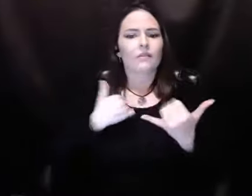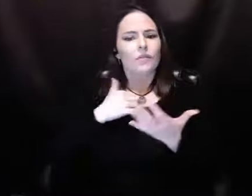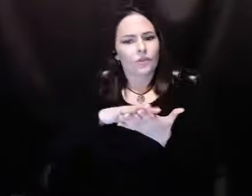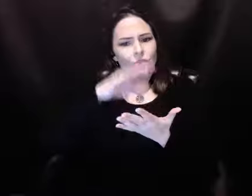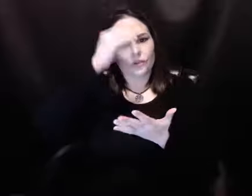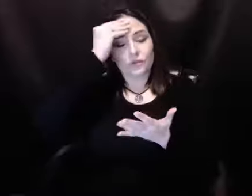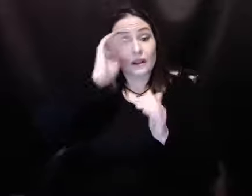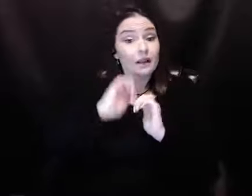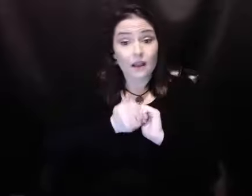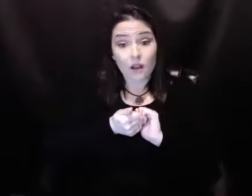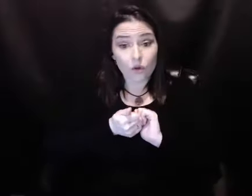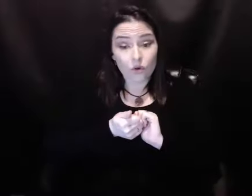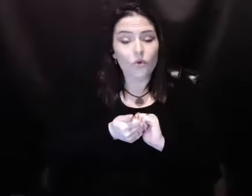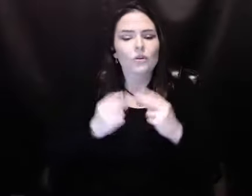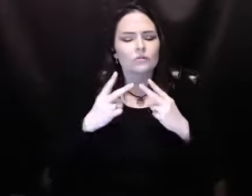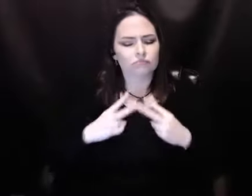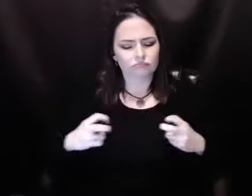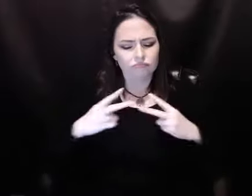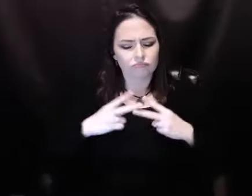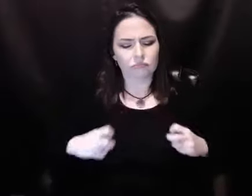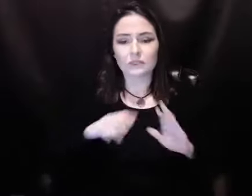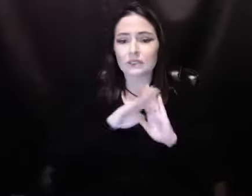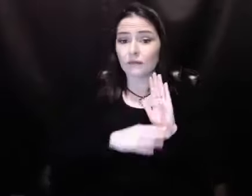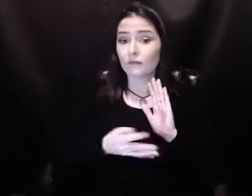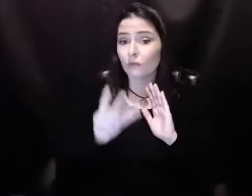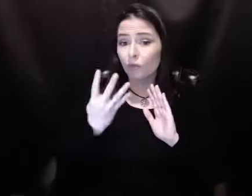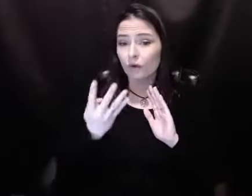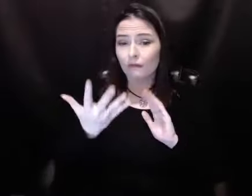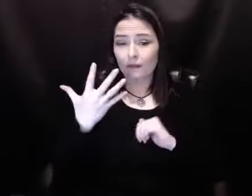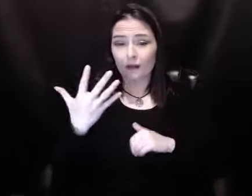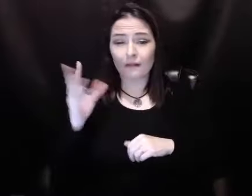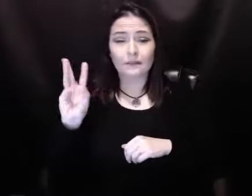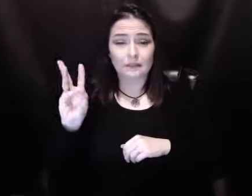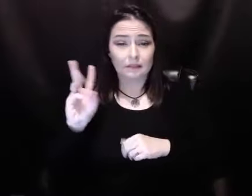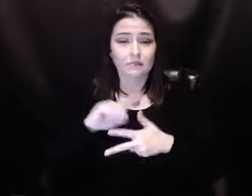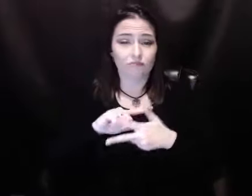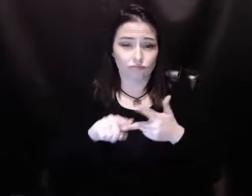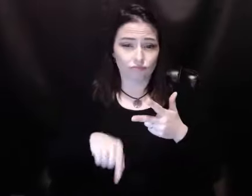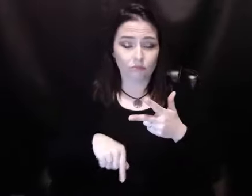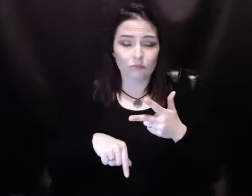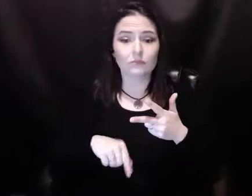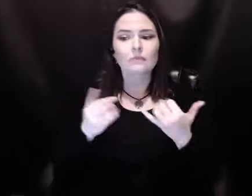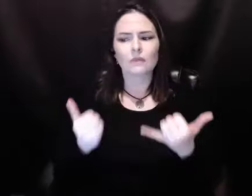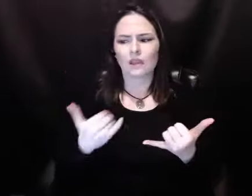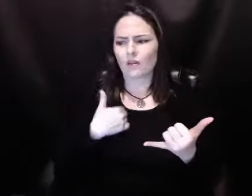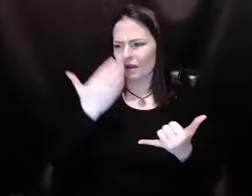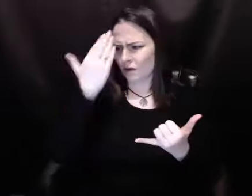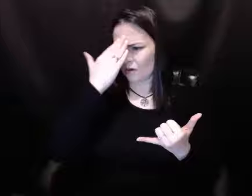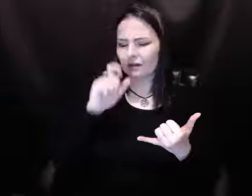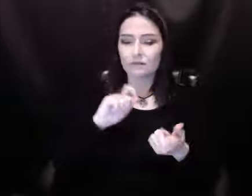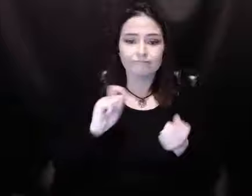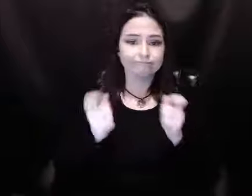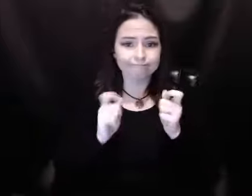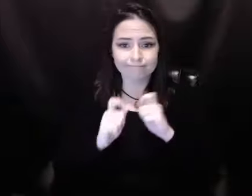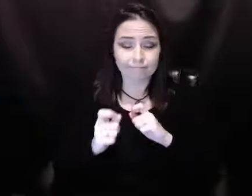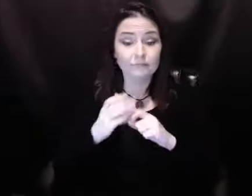to choose how I respond and correct it. I have the right to put personal boundaries in place that serve me. I have